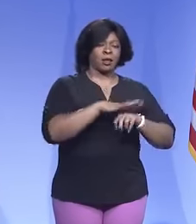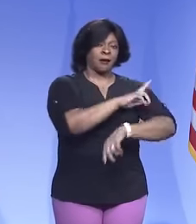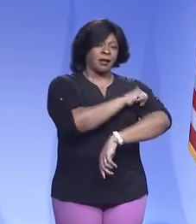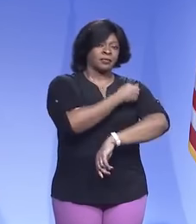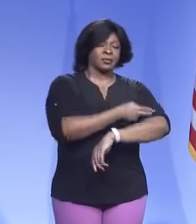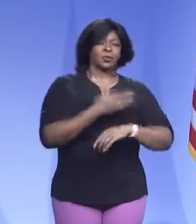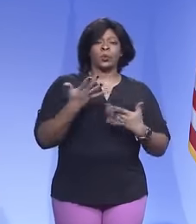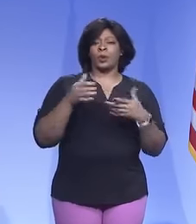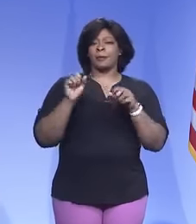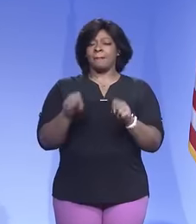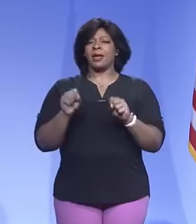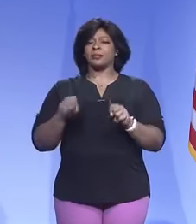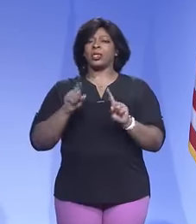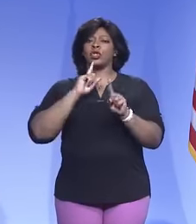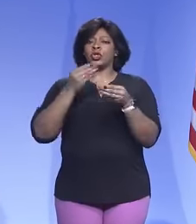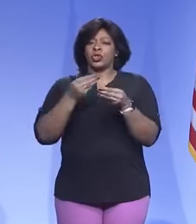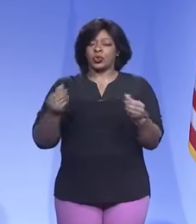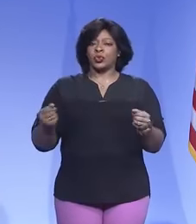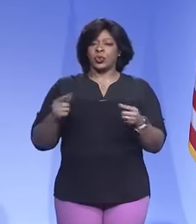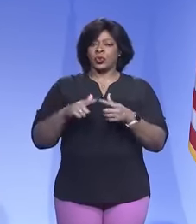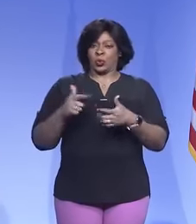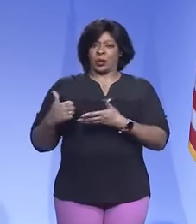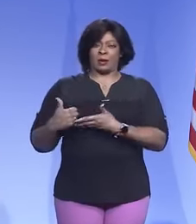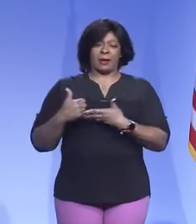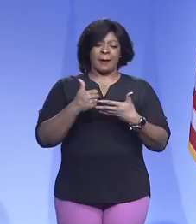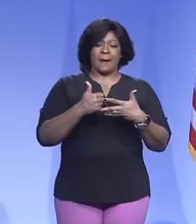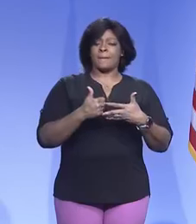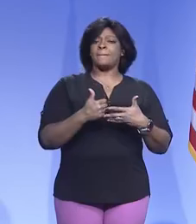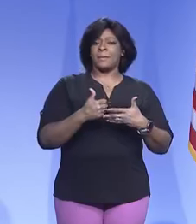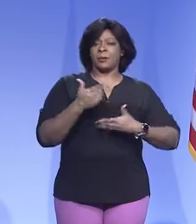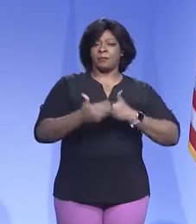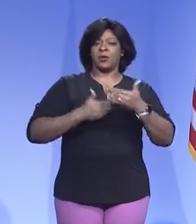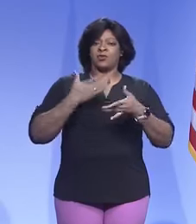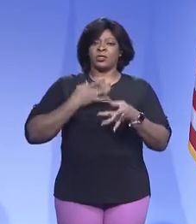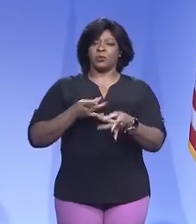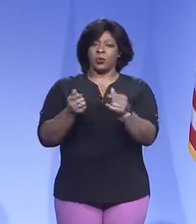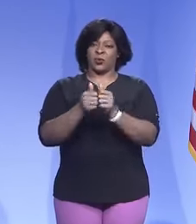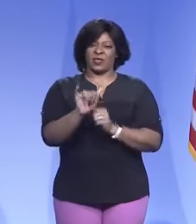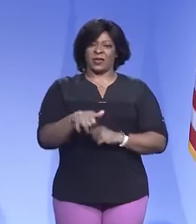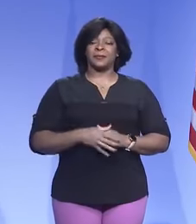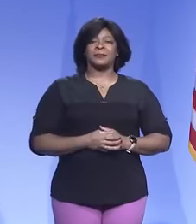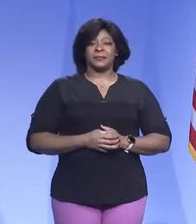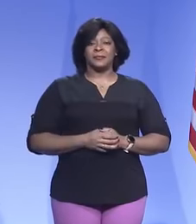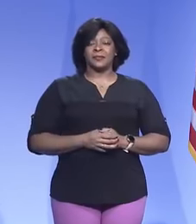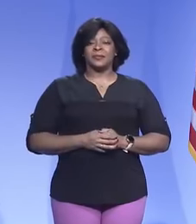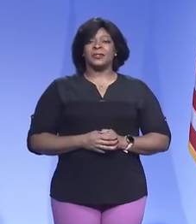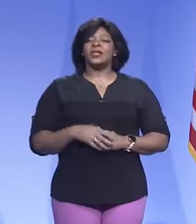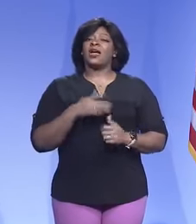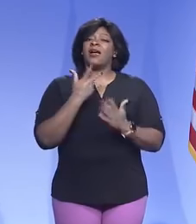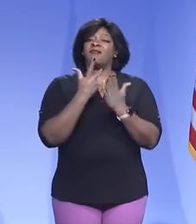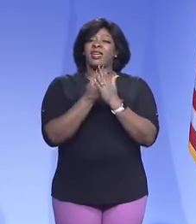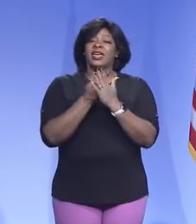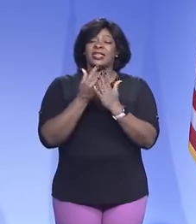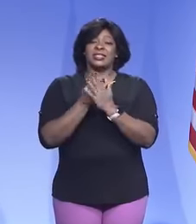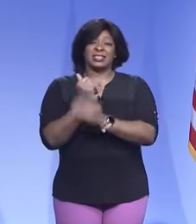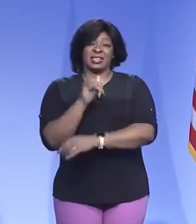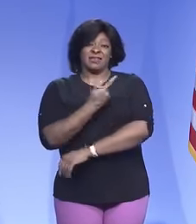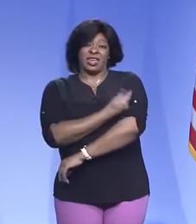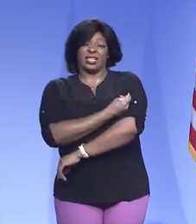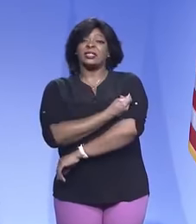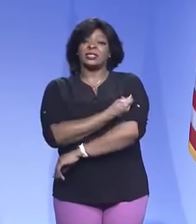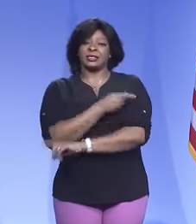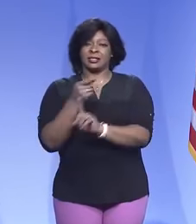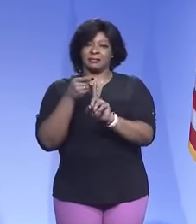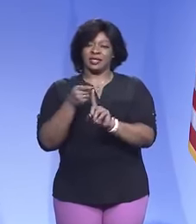and what the possible solutions are so that we can move forward with those. For vaccines specifically,